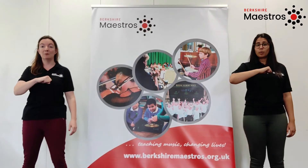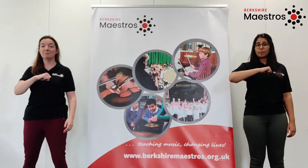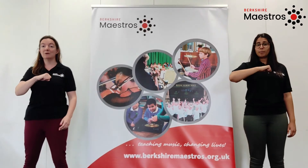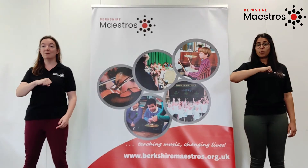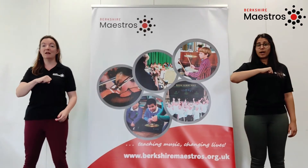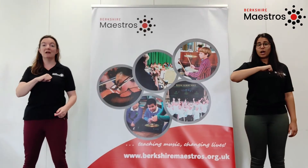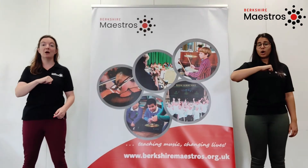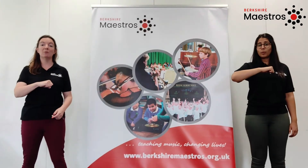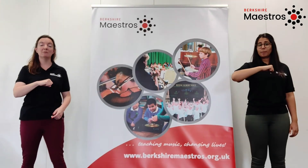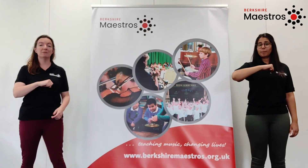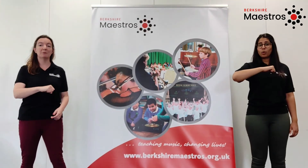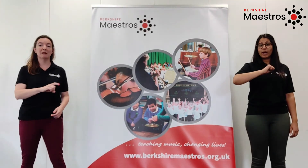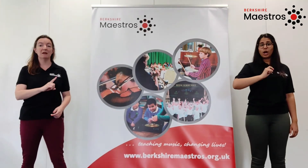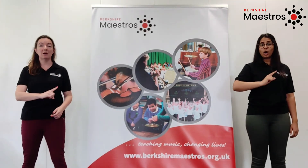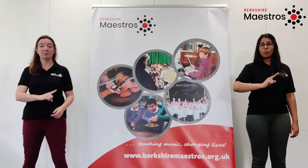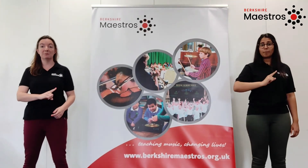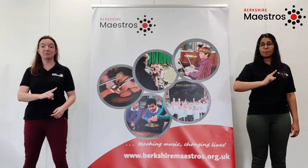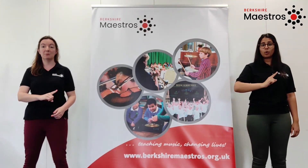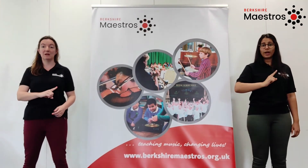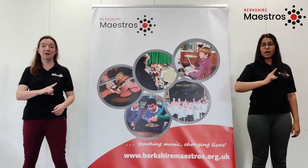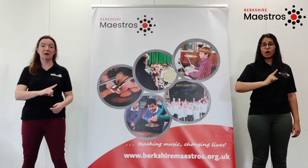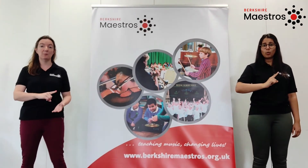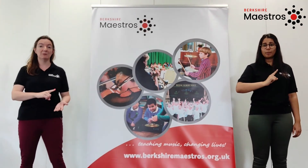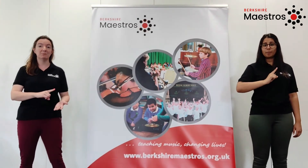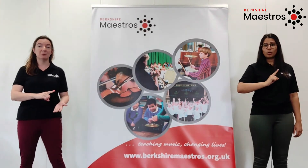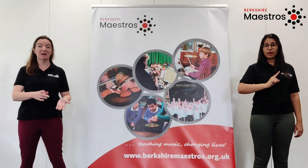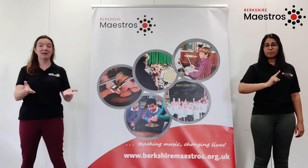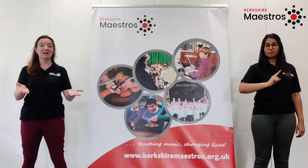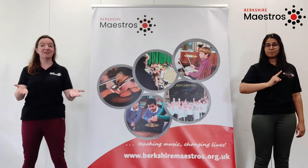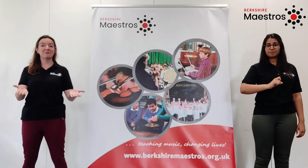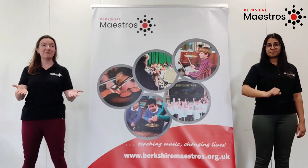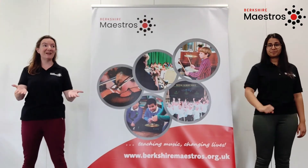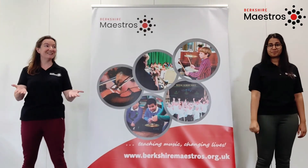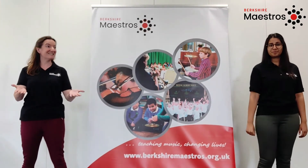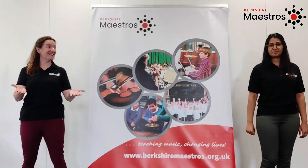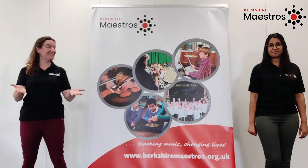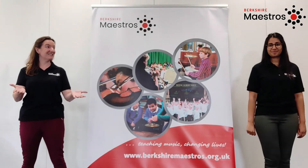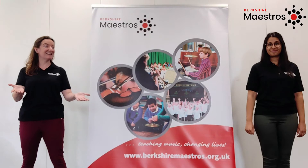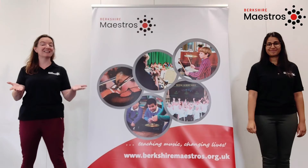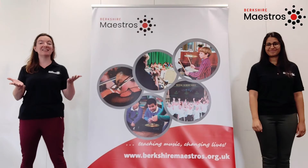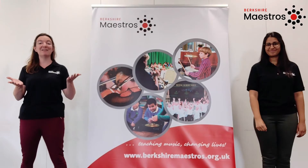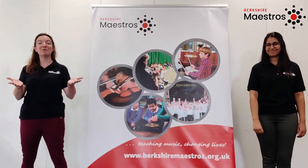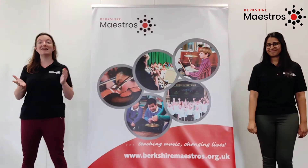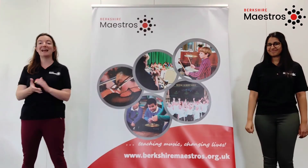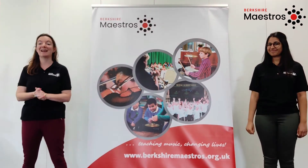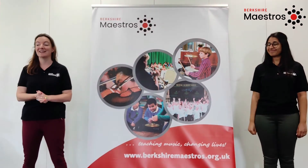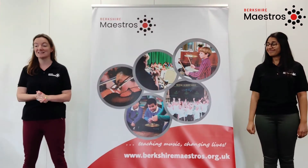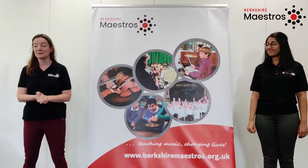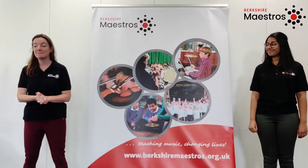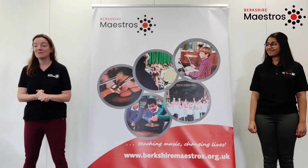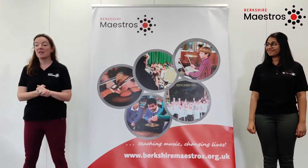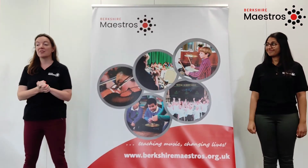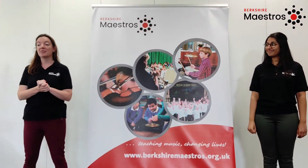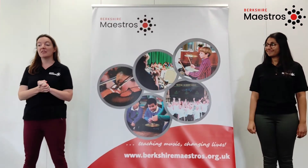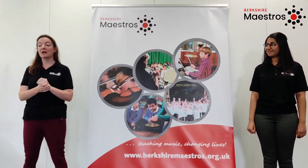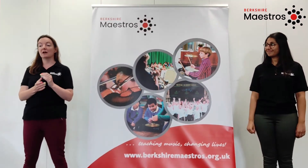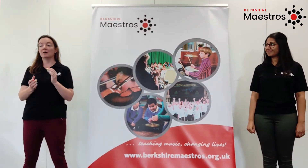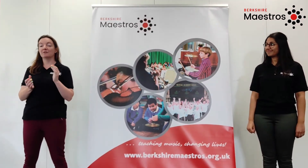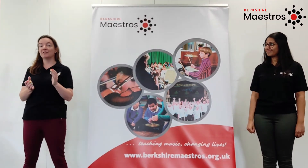in my way, oh, in my way, oh, in my way, oh, in my way. Fantastic. Then we had our